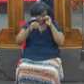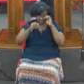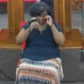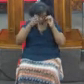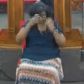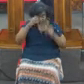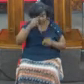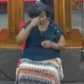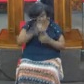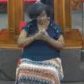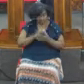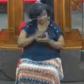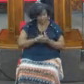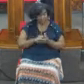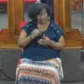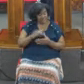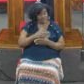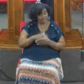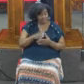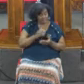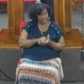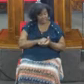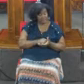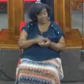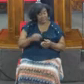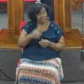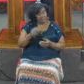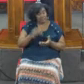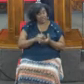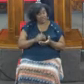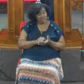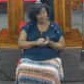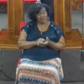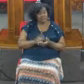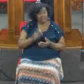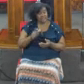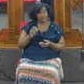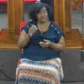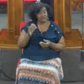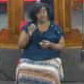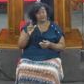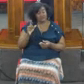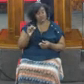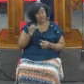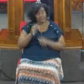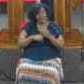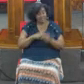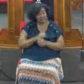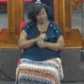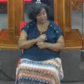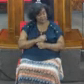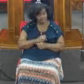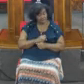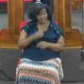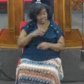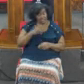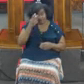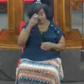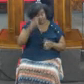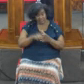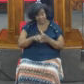I must share that. I have noticed another gospel in the last 20 years. You hear me, church? Listen up and pay attention. I've noticed